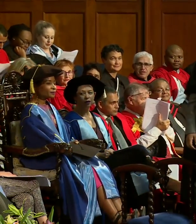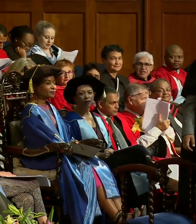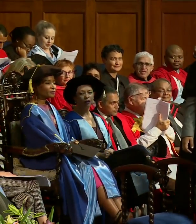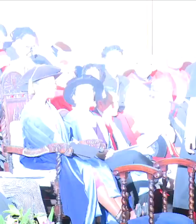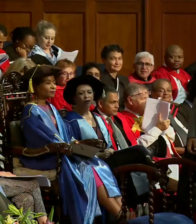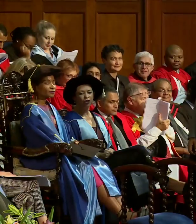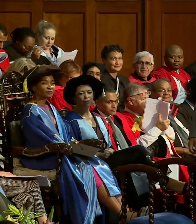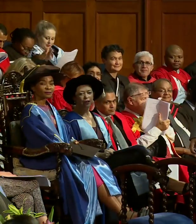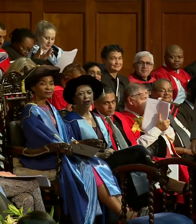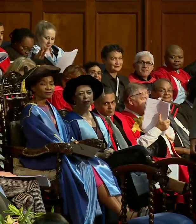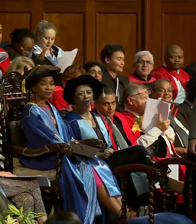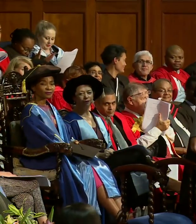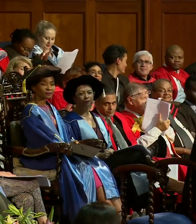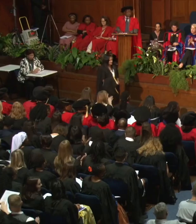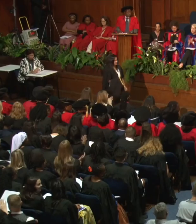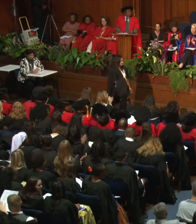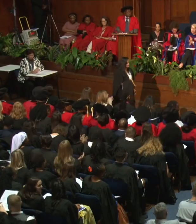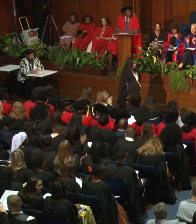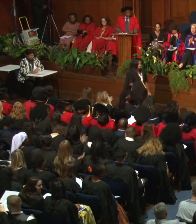Shafika Kasim.